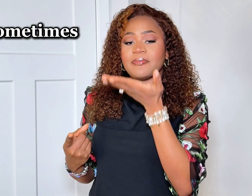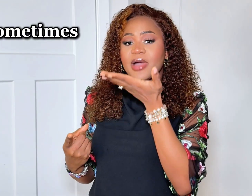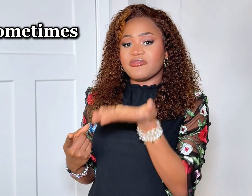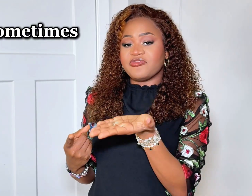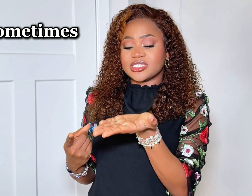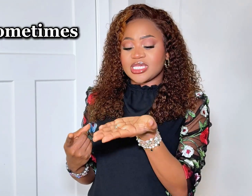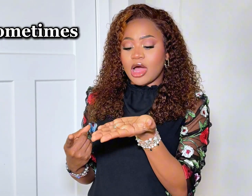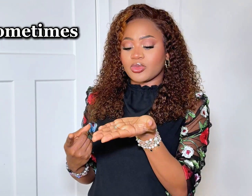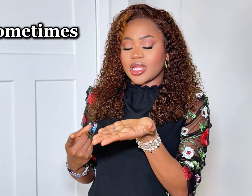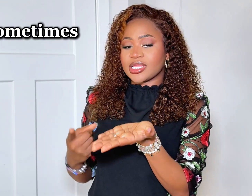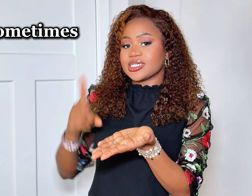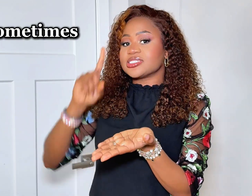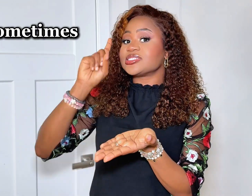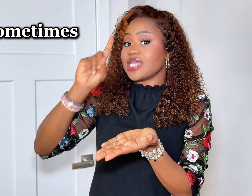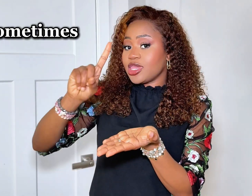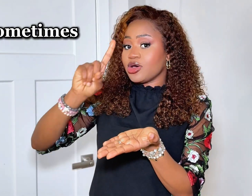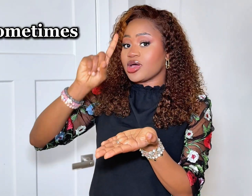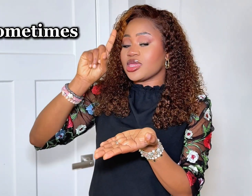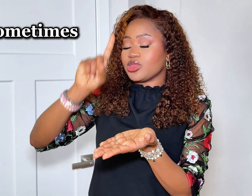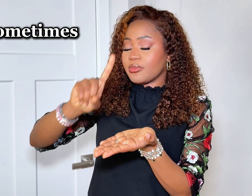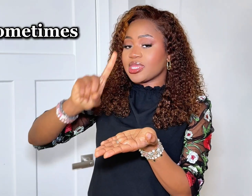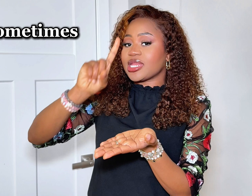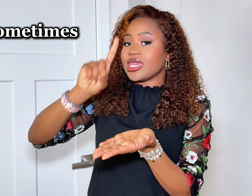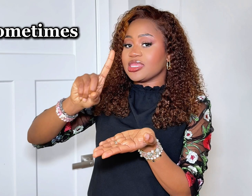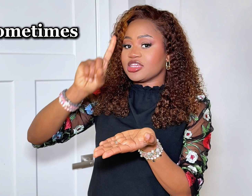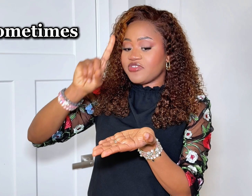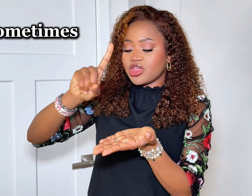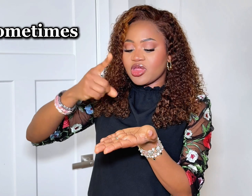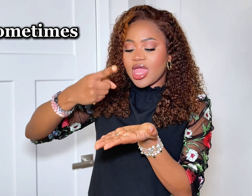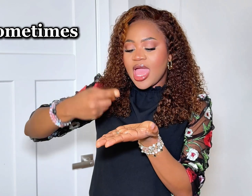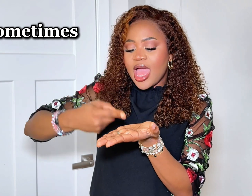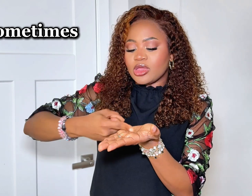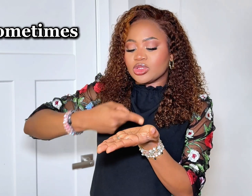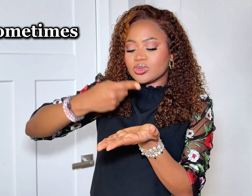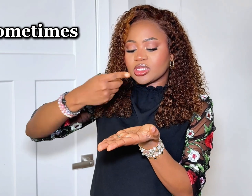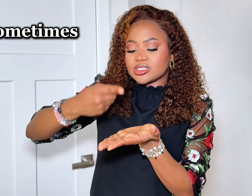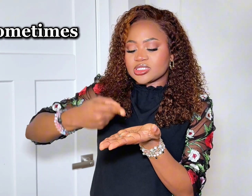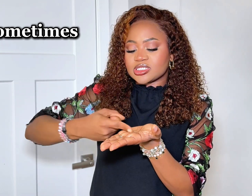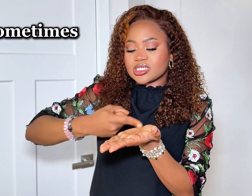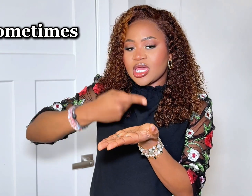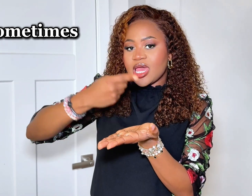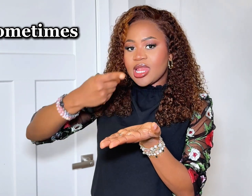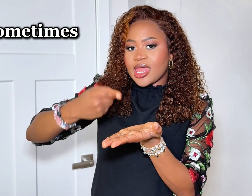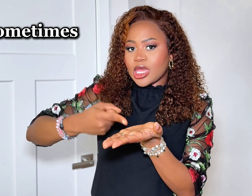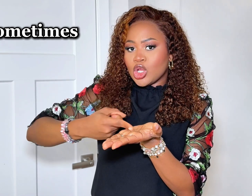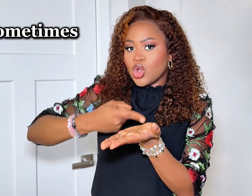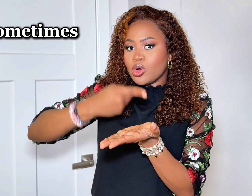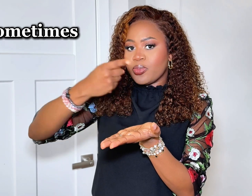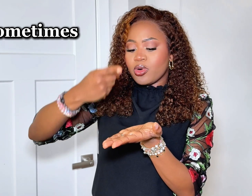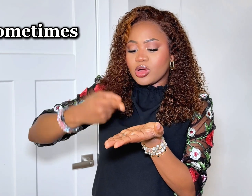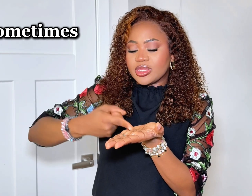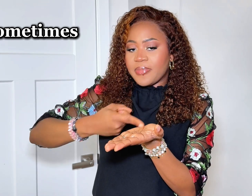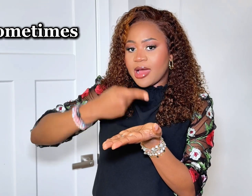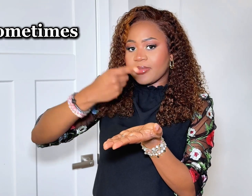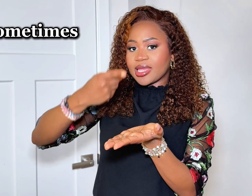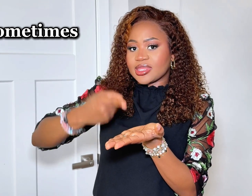palm facing outward like this. Take your dominant index finger and you do this. Like a loop on the palm like